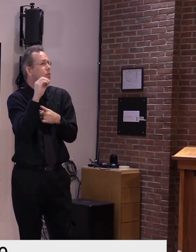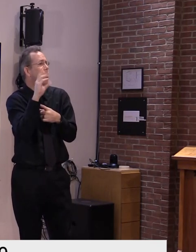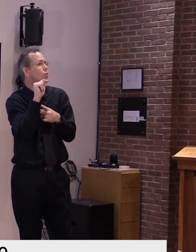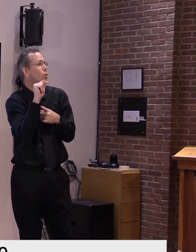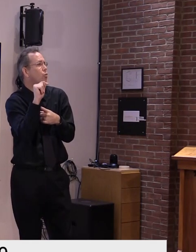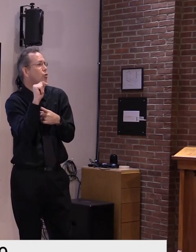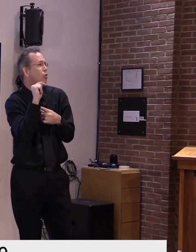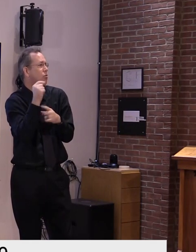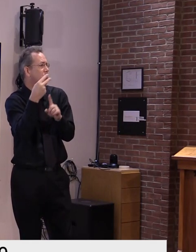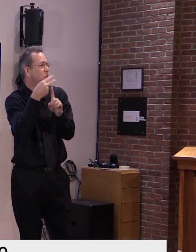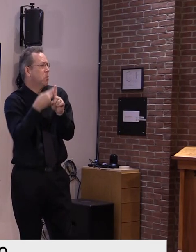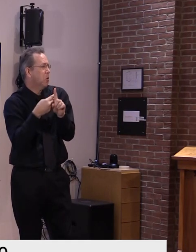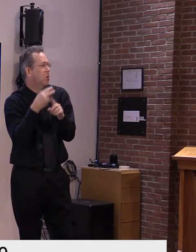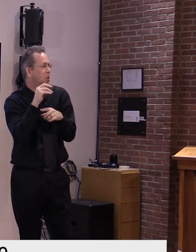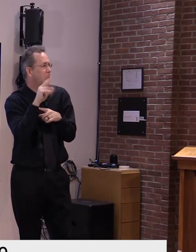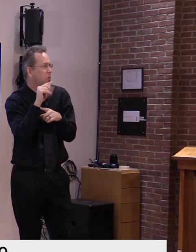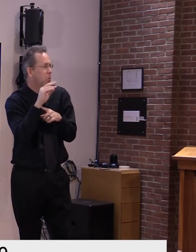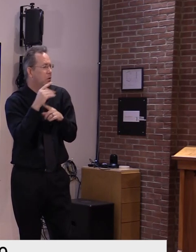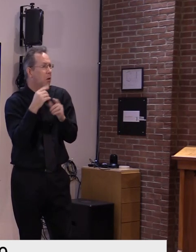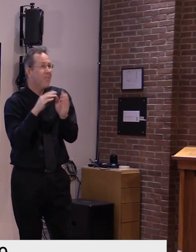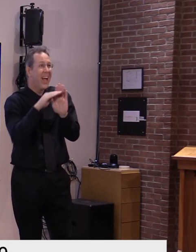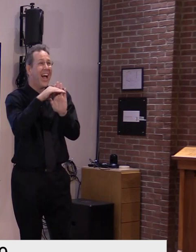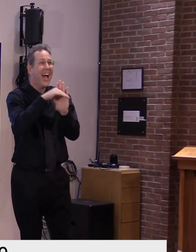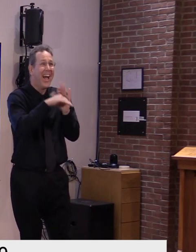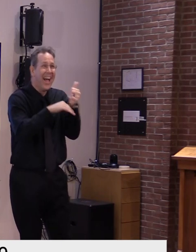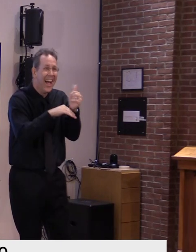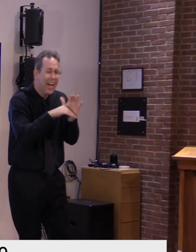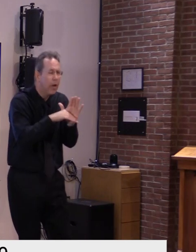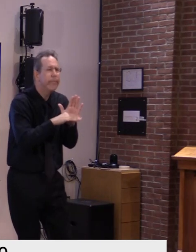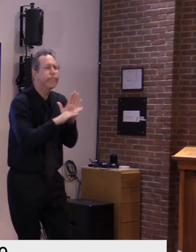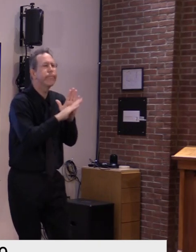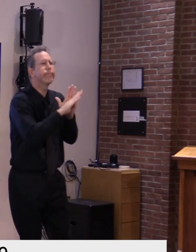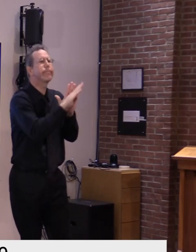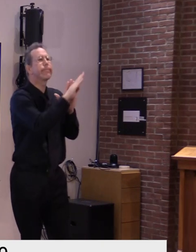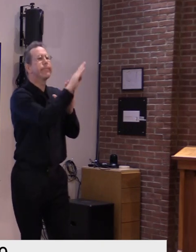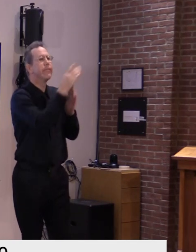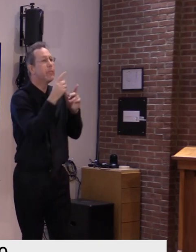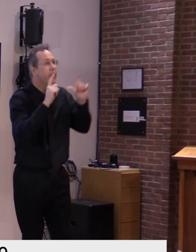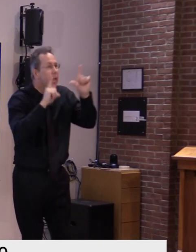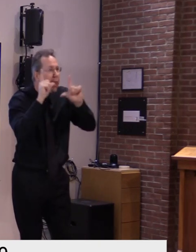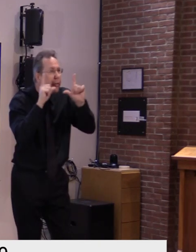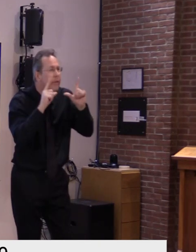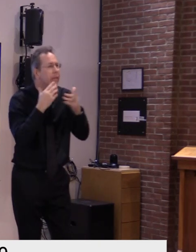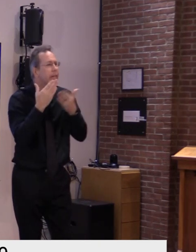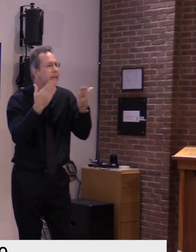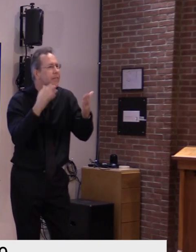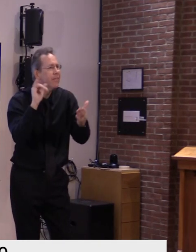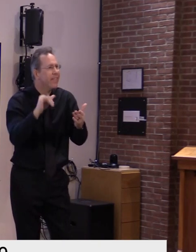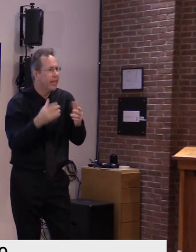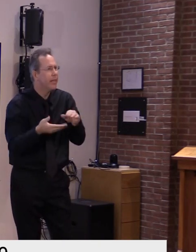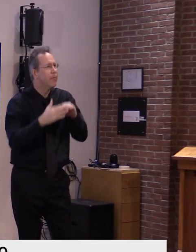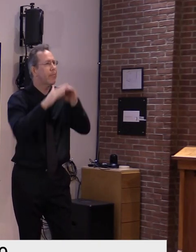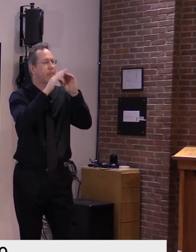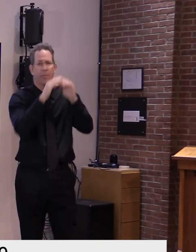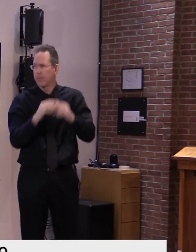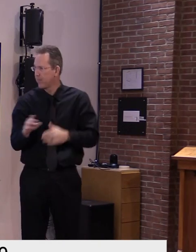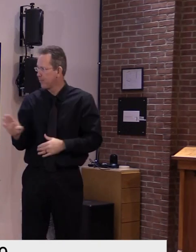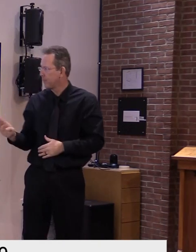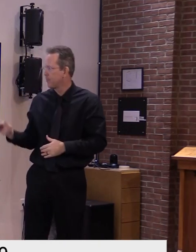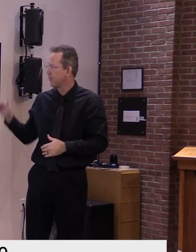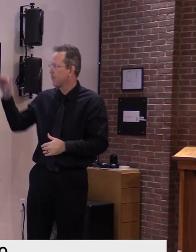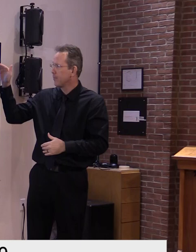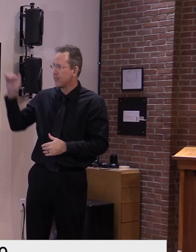that trend has reversed course, and we've seen the most significant percentage increase in cases in the region since